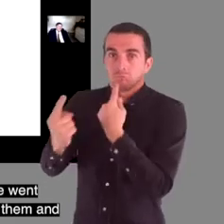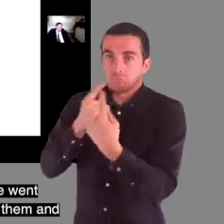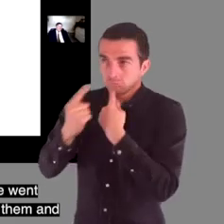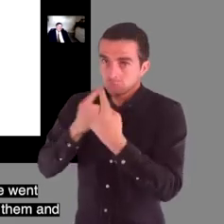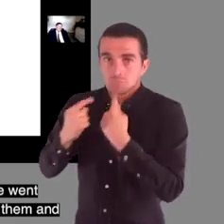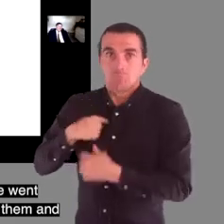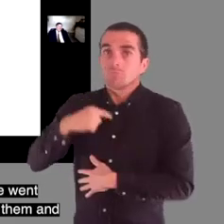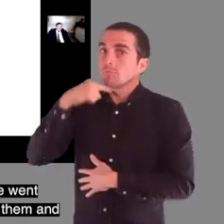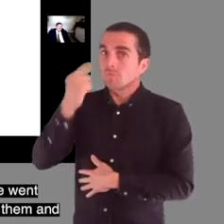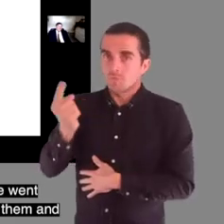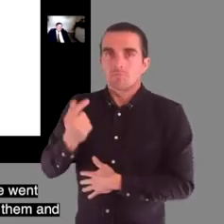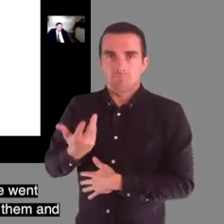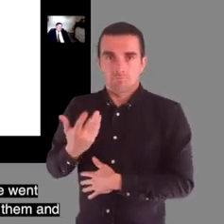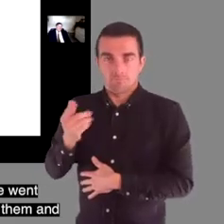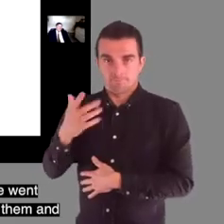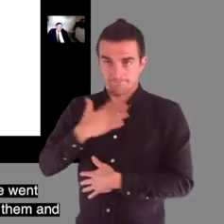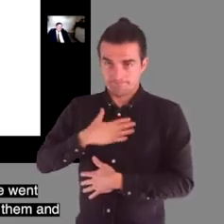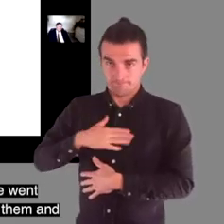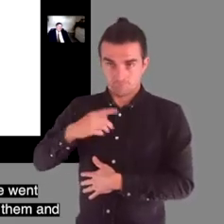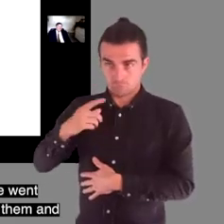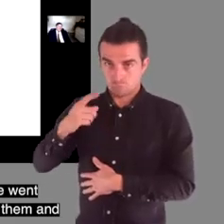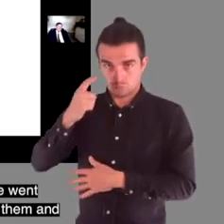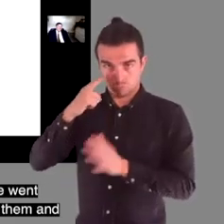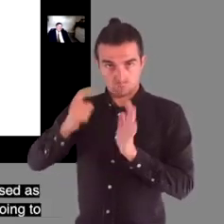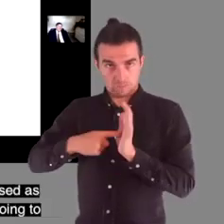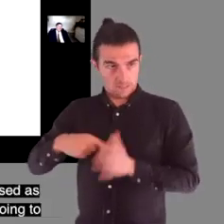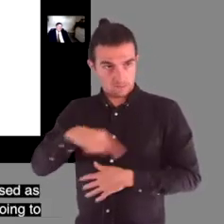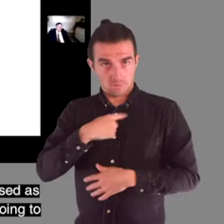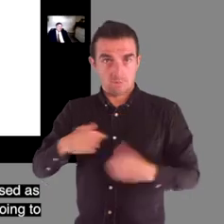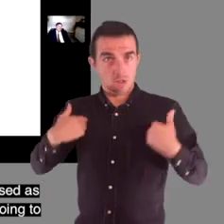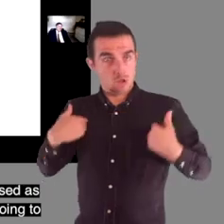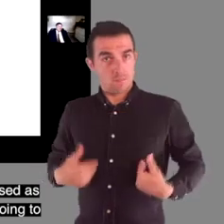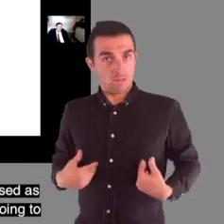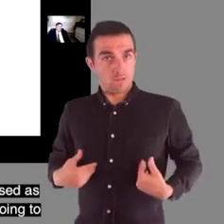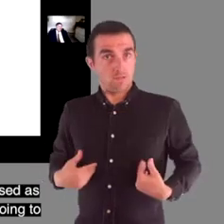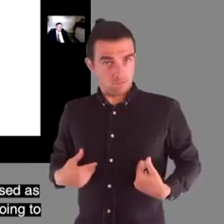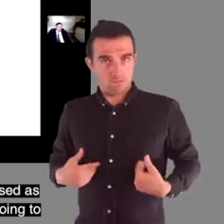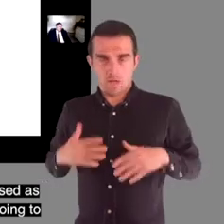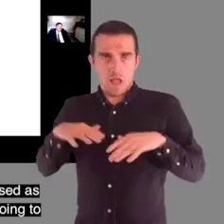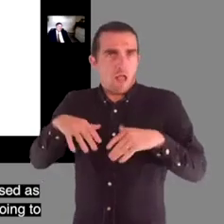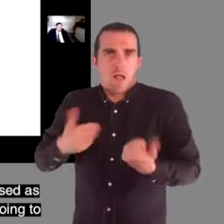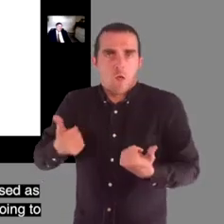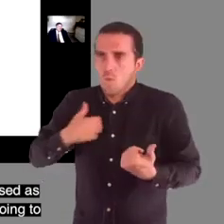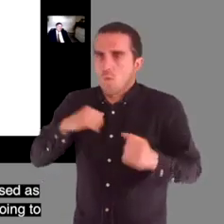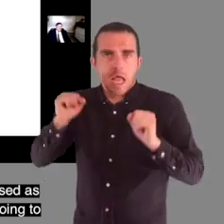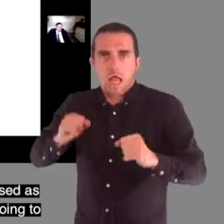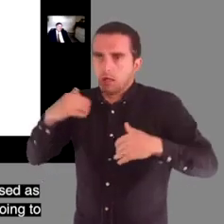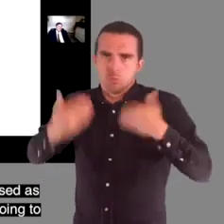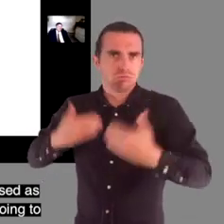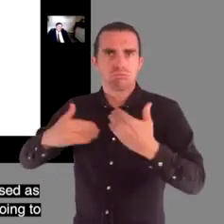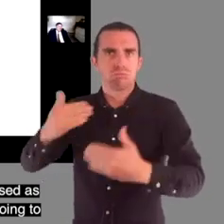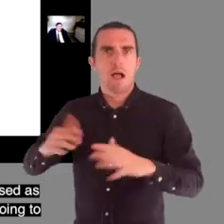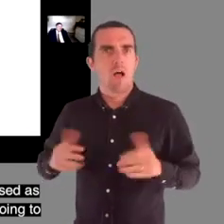ANC. We went and approached them and sat with them and said, for us to be recognized as human